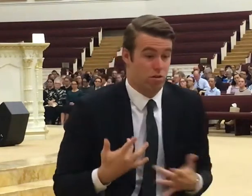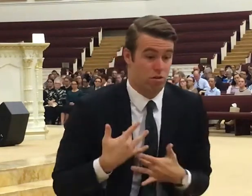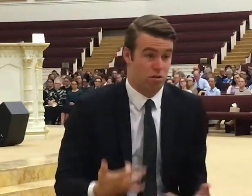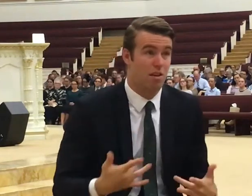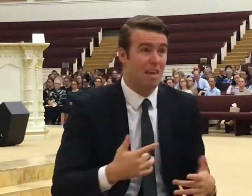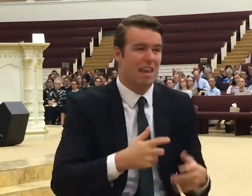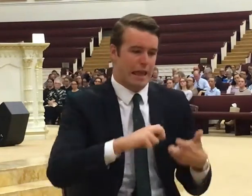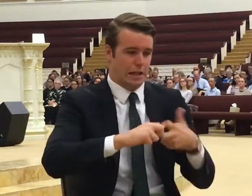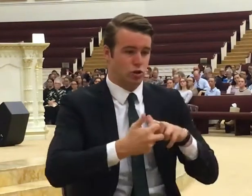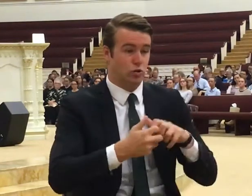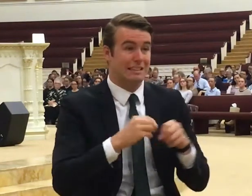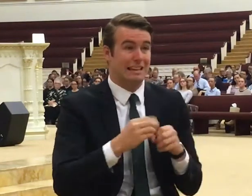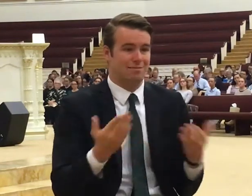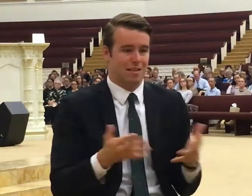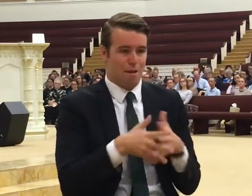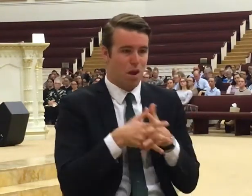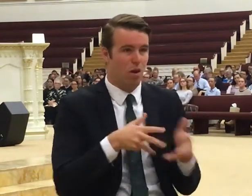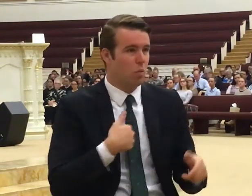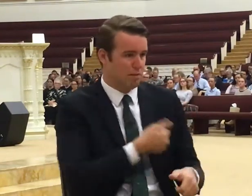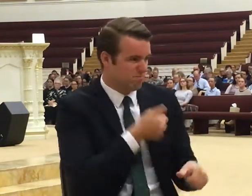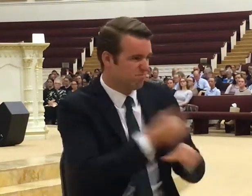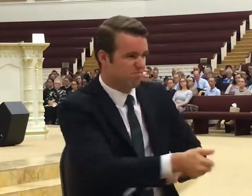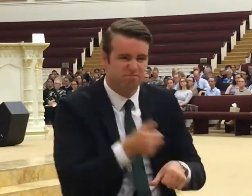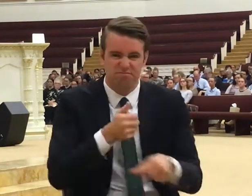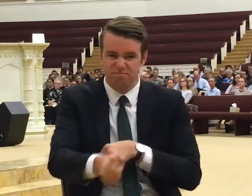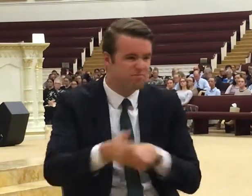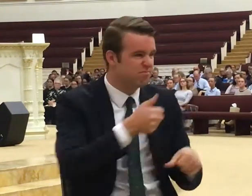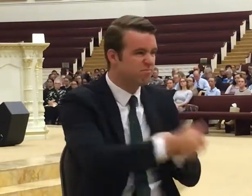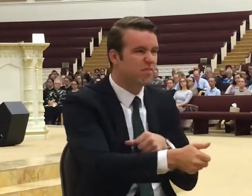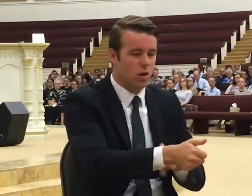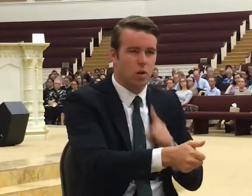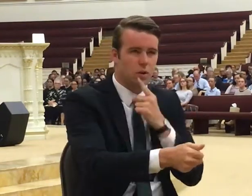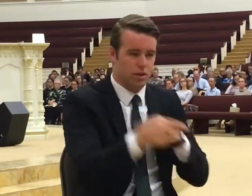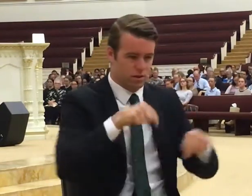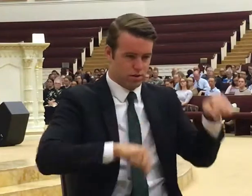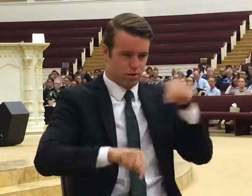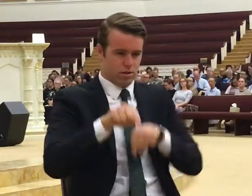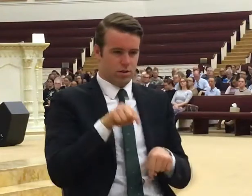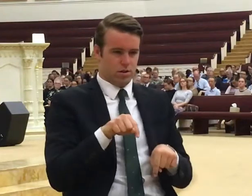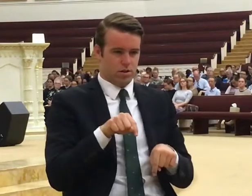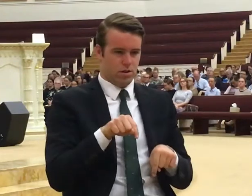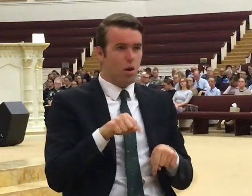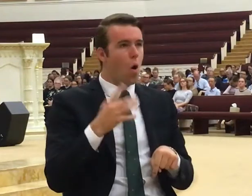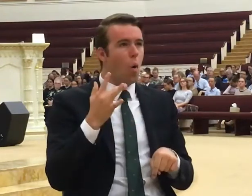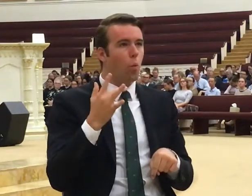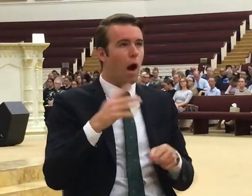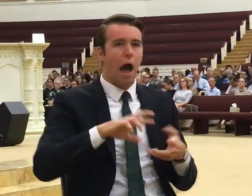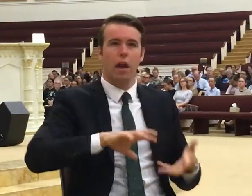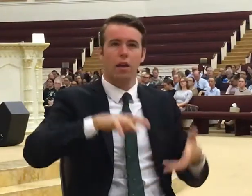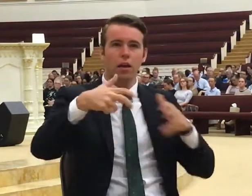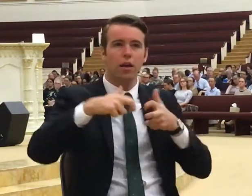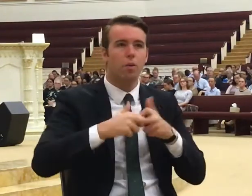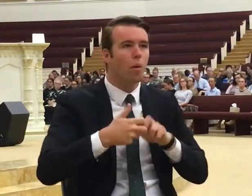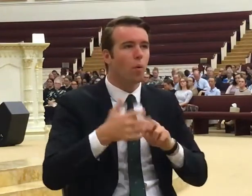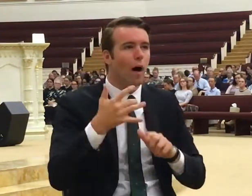our society are honestly the result of faith